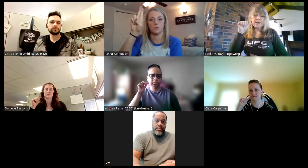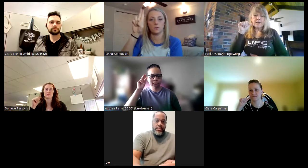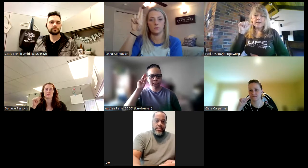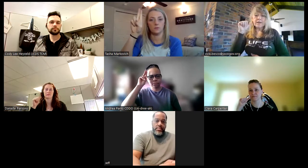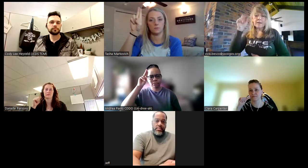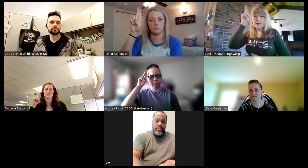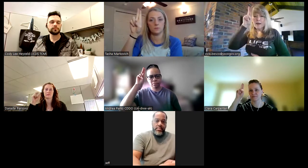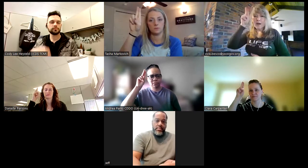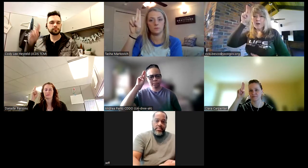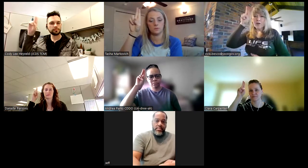uncle,